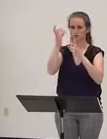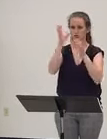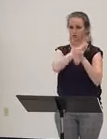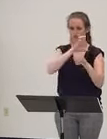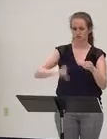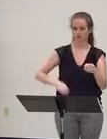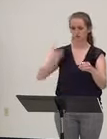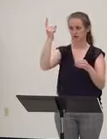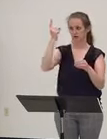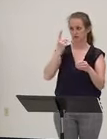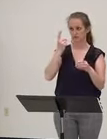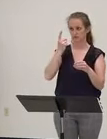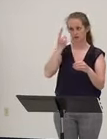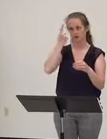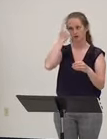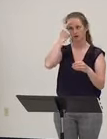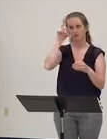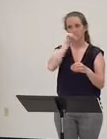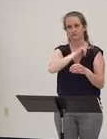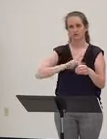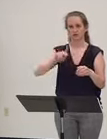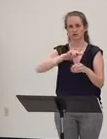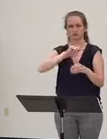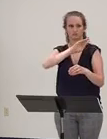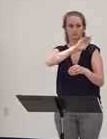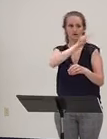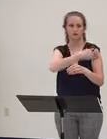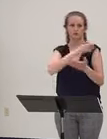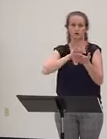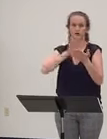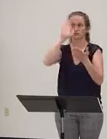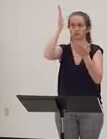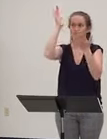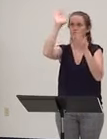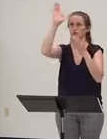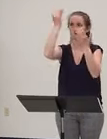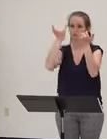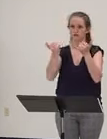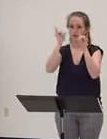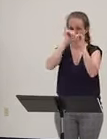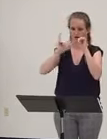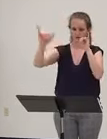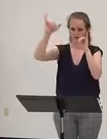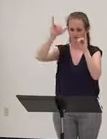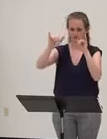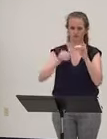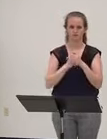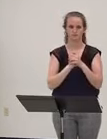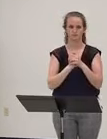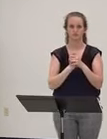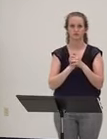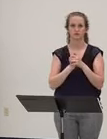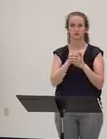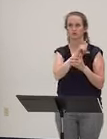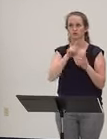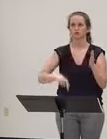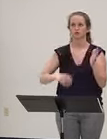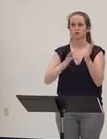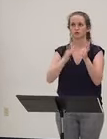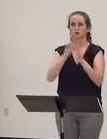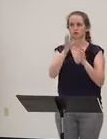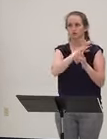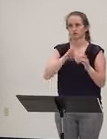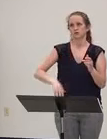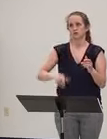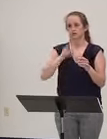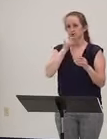Savior, Jesus Christ. For the kingdom, the power, and the glory are yours, now and forever. Lord Jesus Christ,